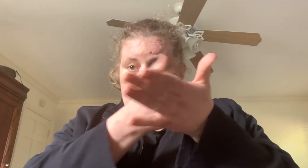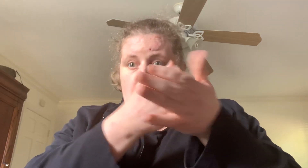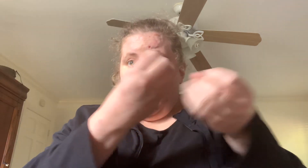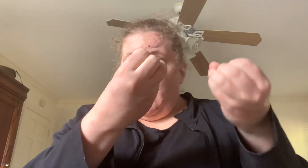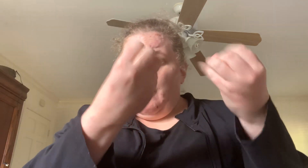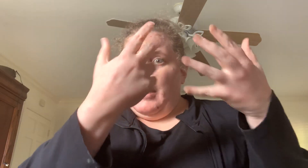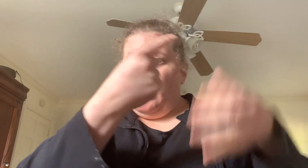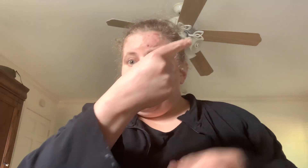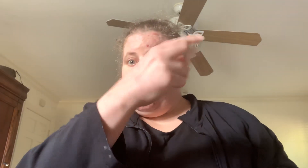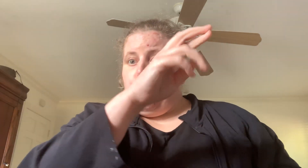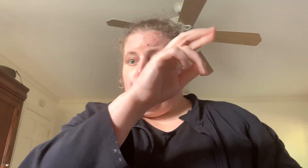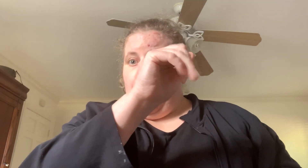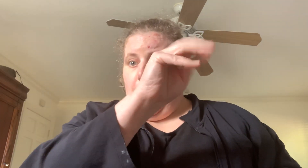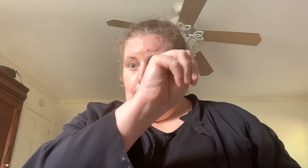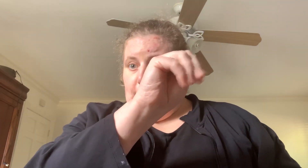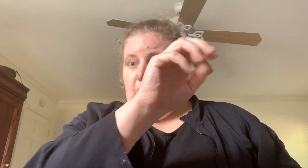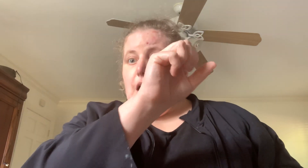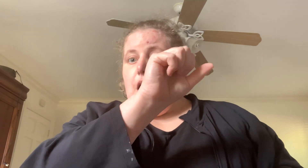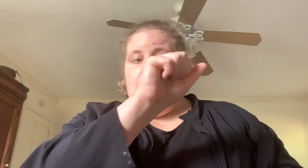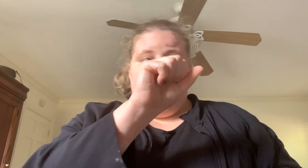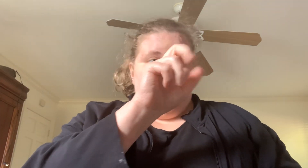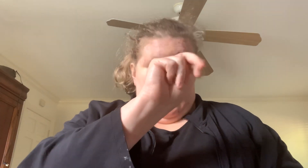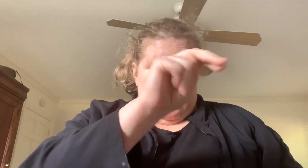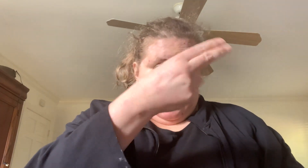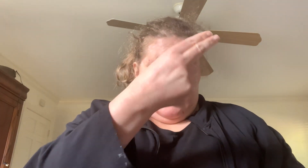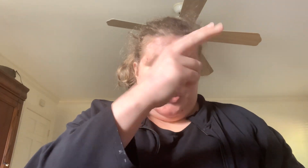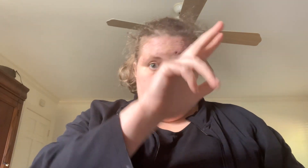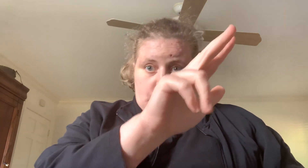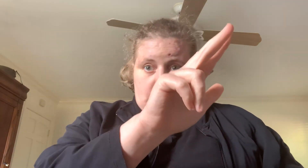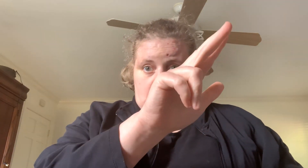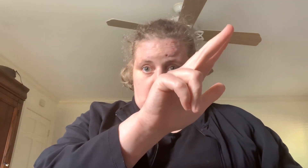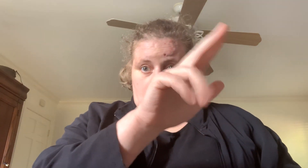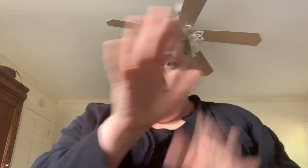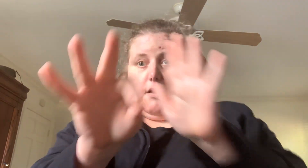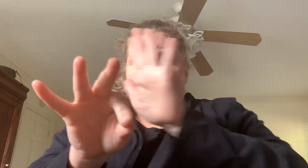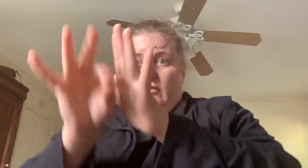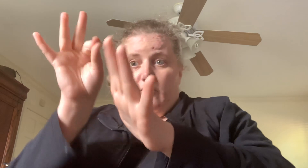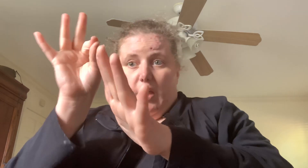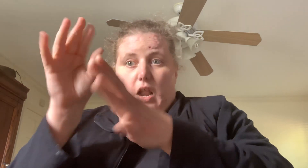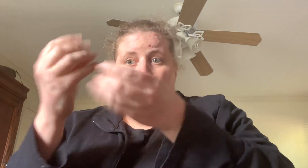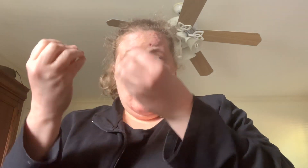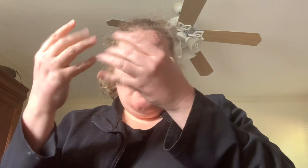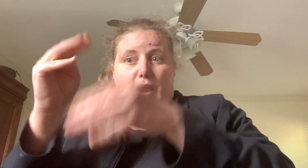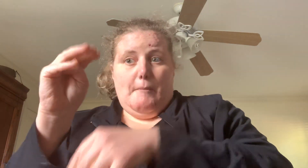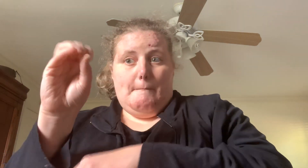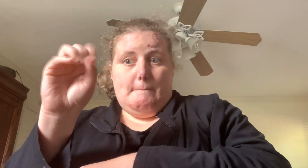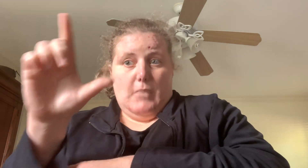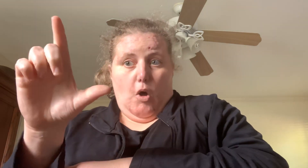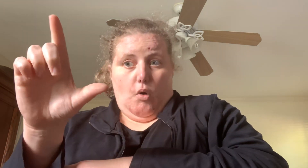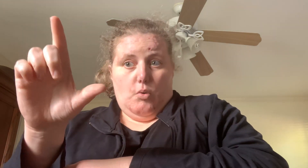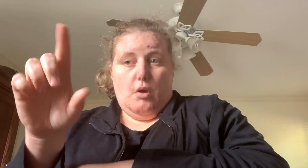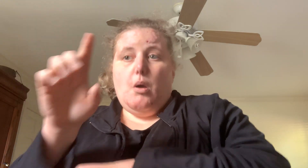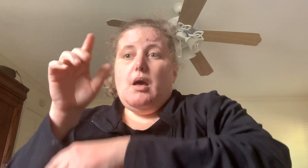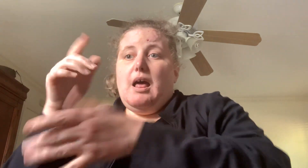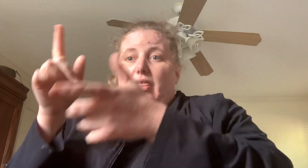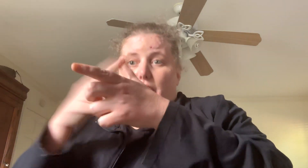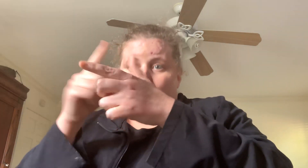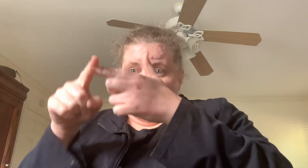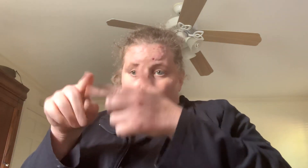many moles that was. Then we simply multiplied that many moles by the mole ratio that we get from looking